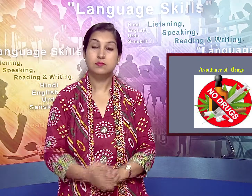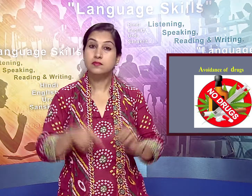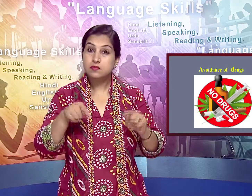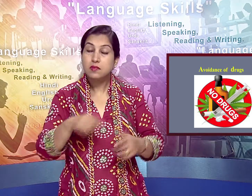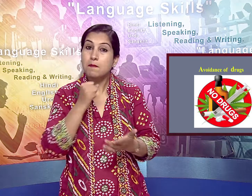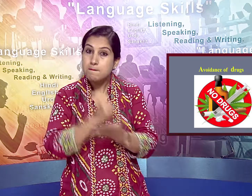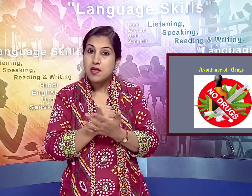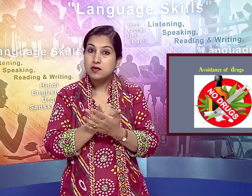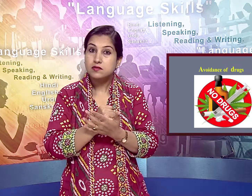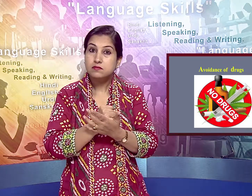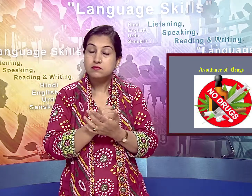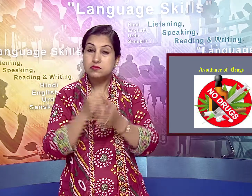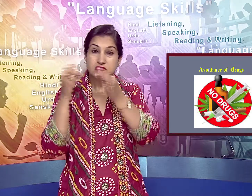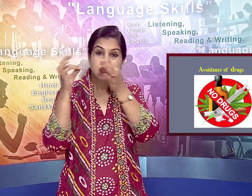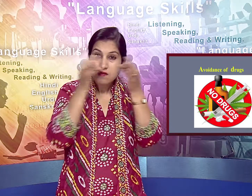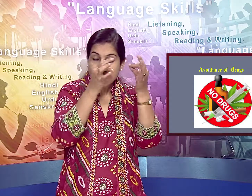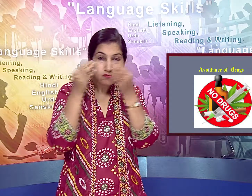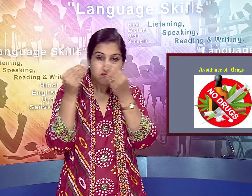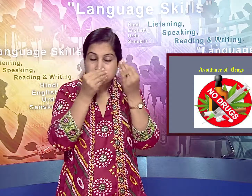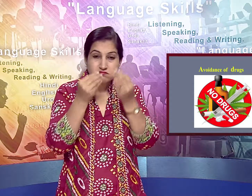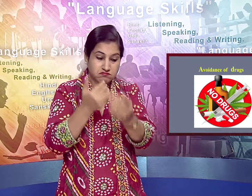Therefore, we should avoid drugs.